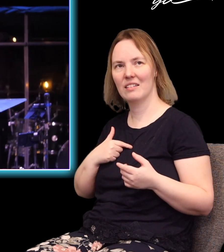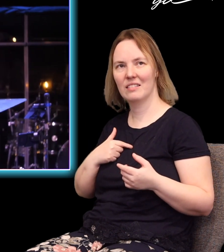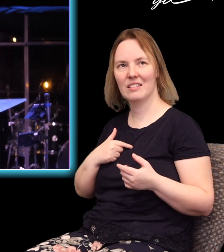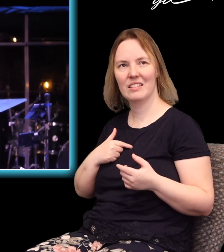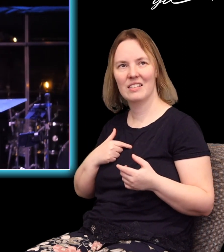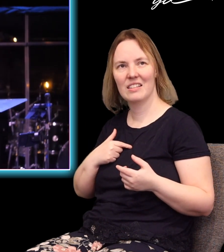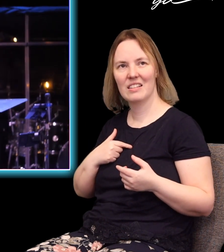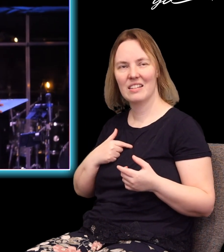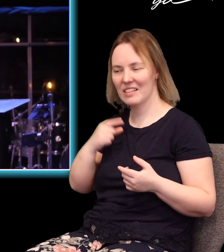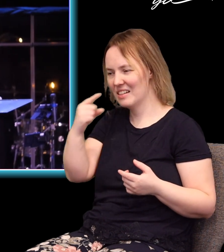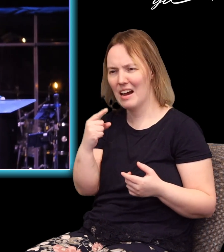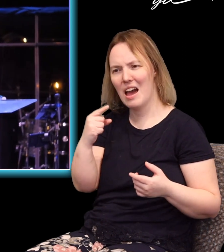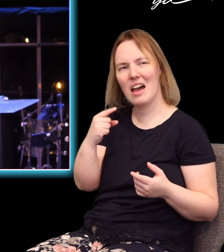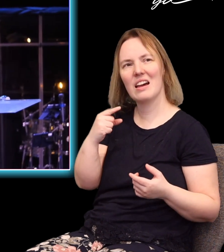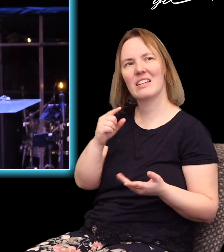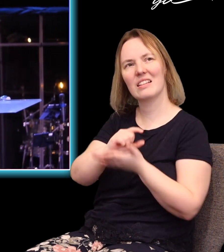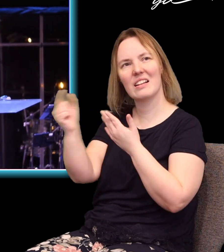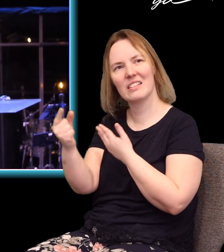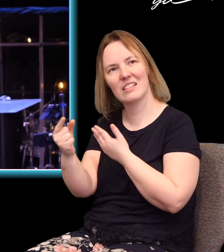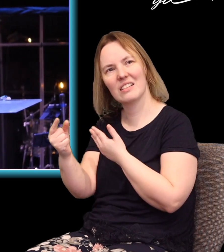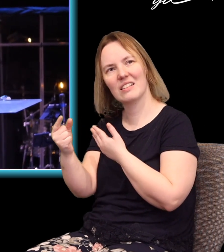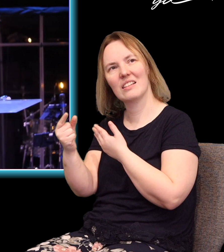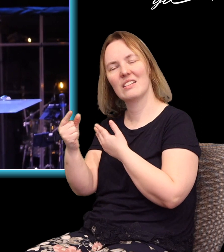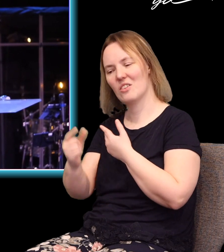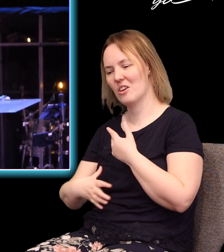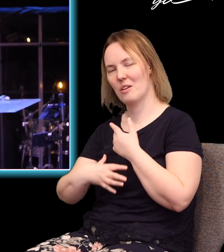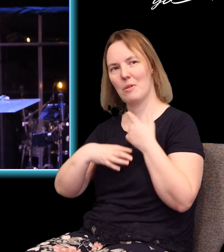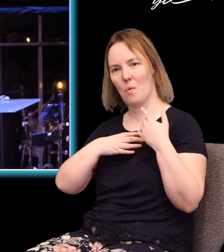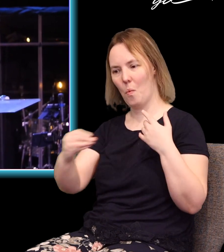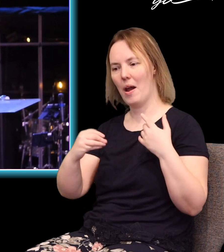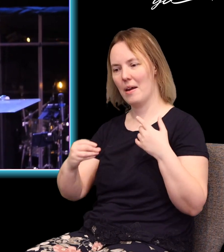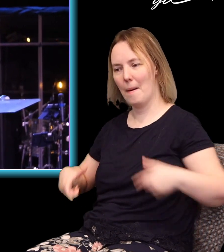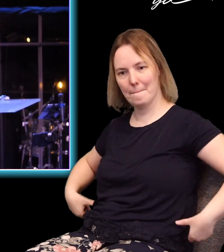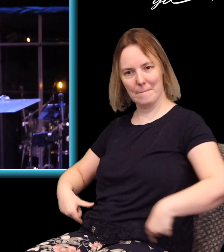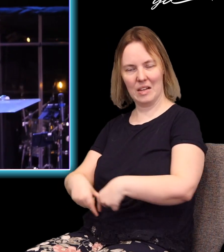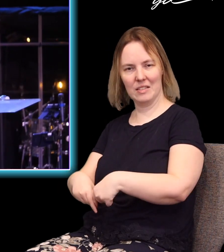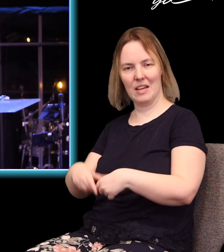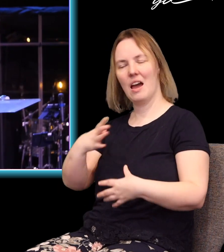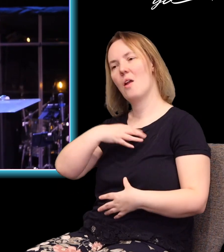prophesy within the next year, there are going to be white belts and white patent leather shoes.